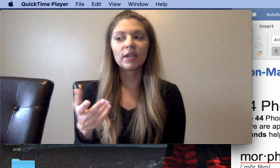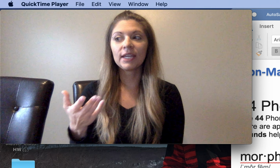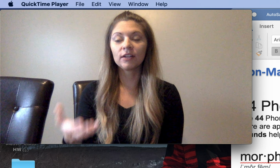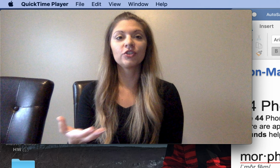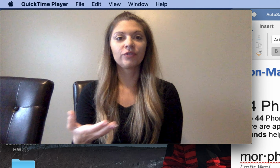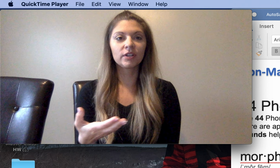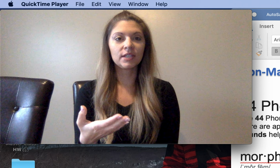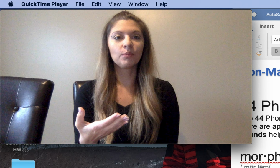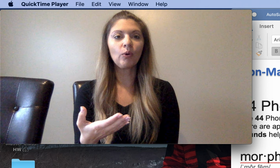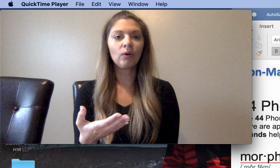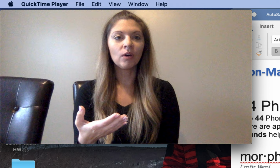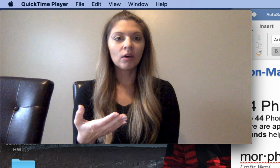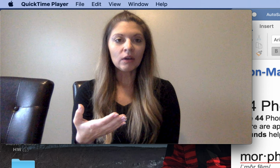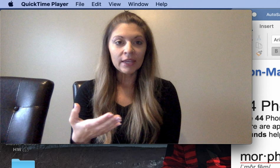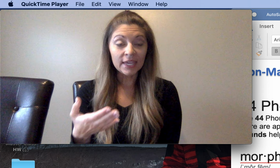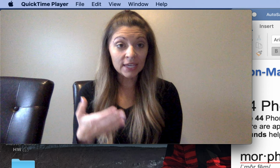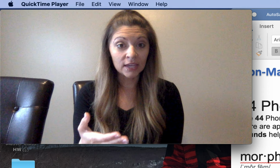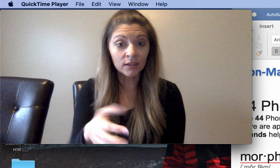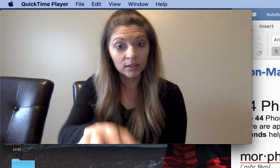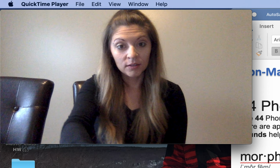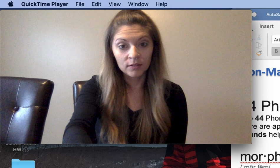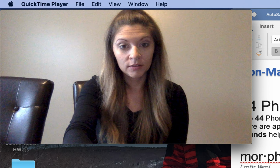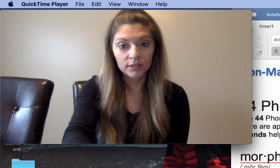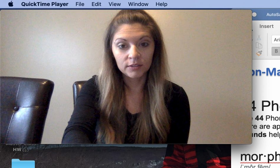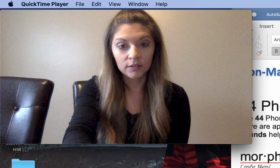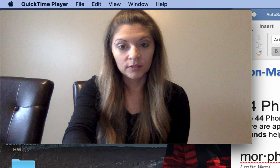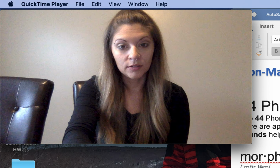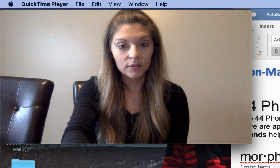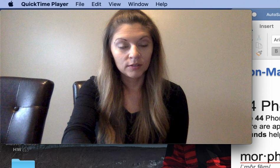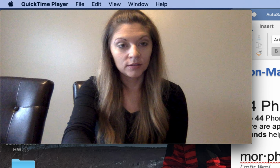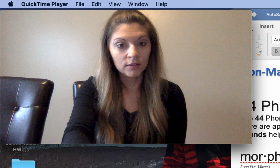So in English, for example, ing